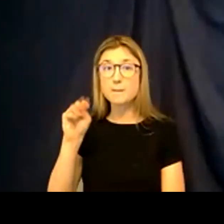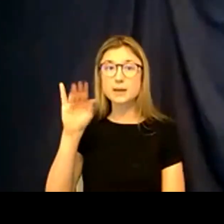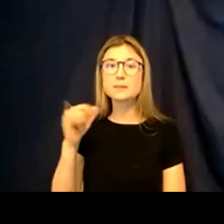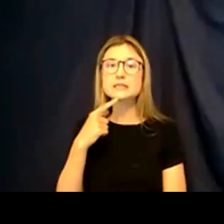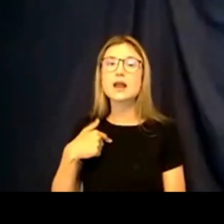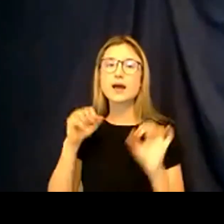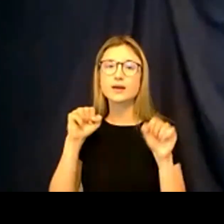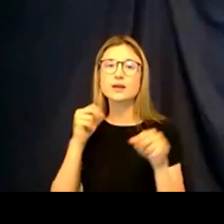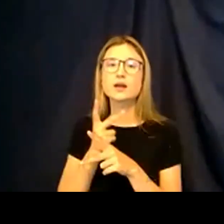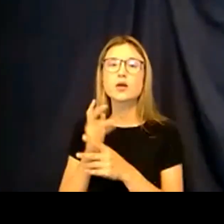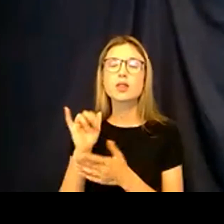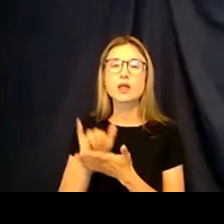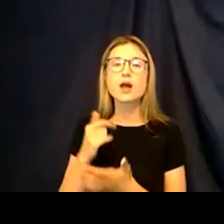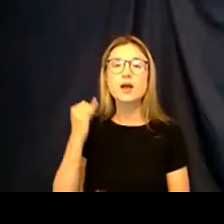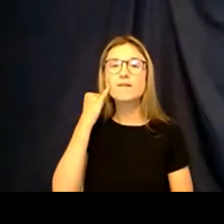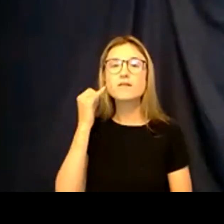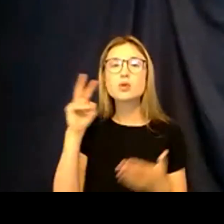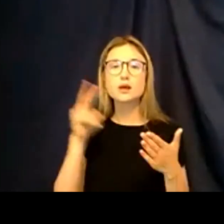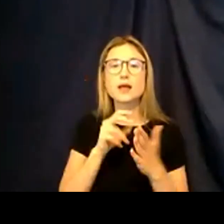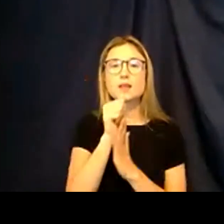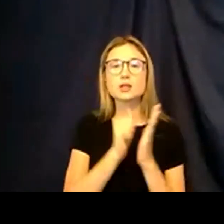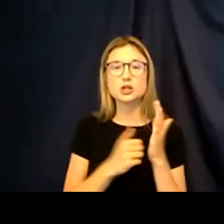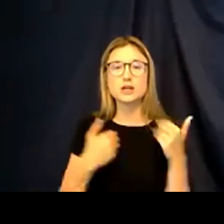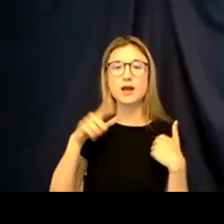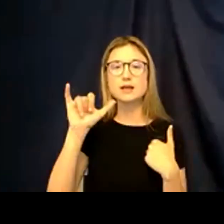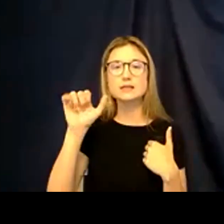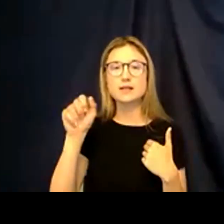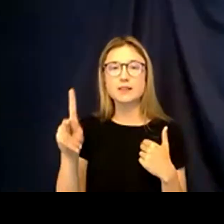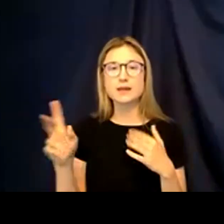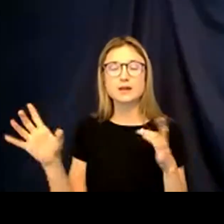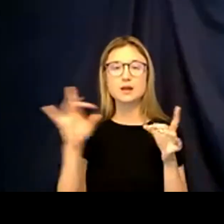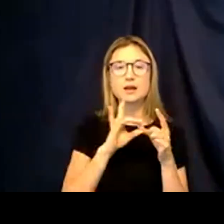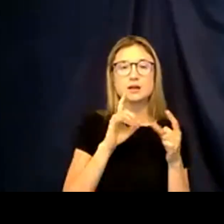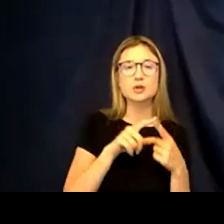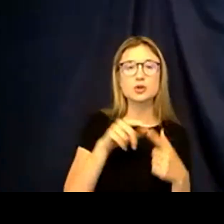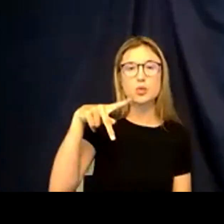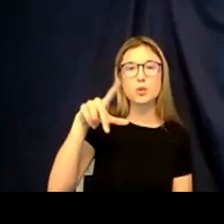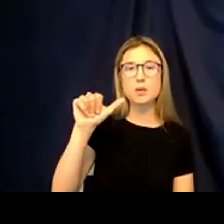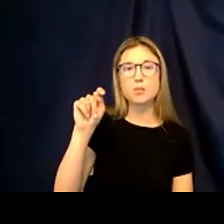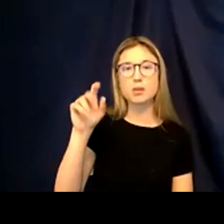agenda, the link on the agenda goes back to our platforms,